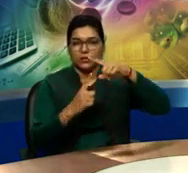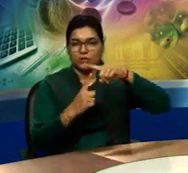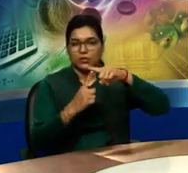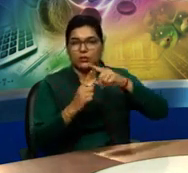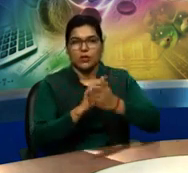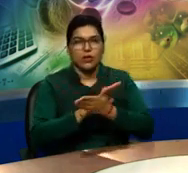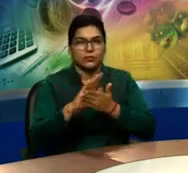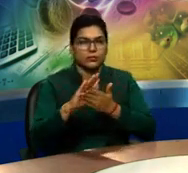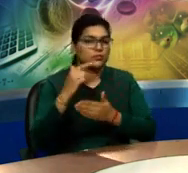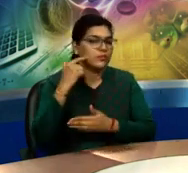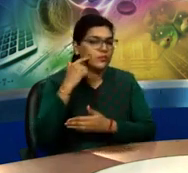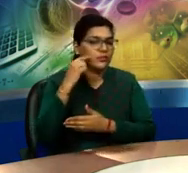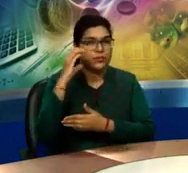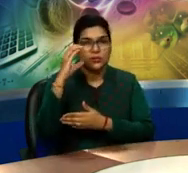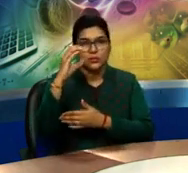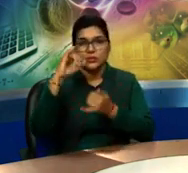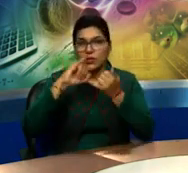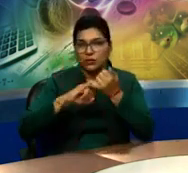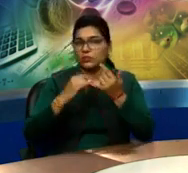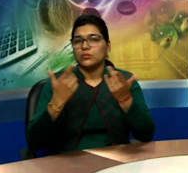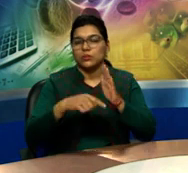screen. It is ethics.